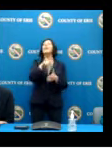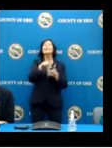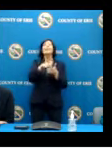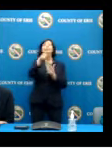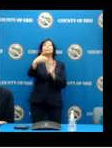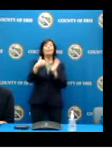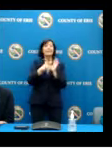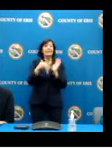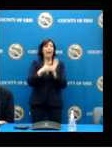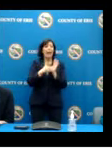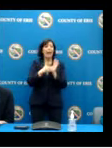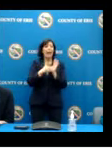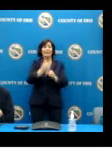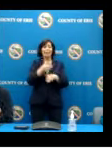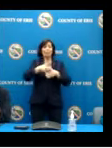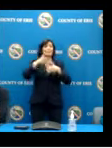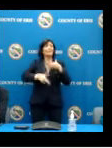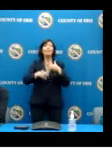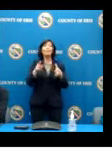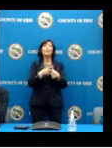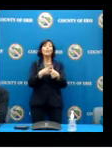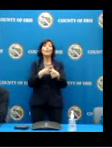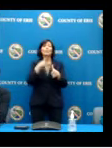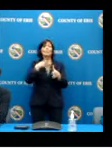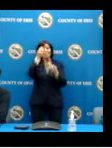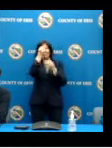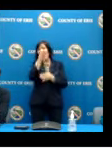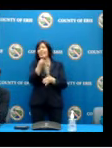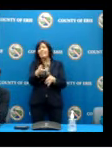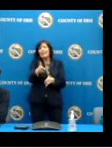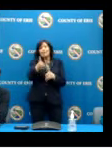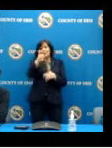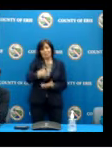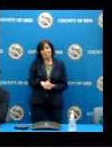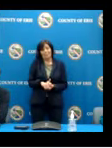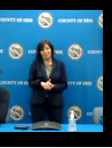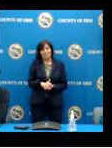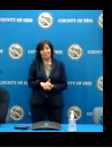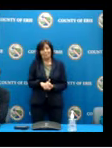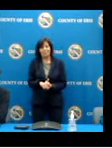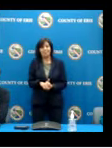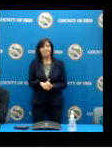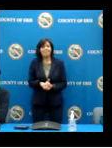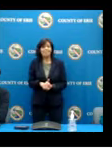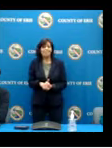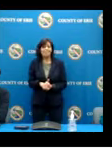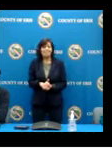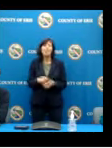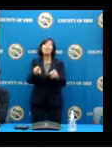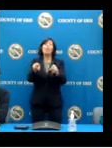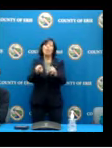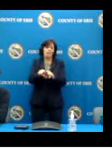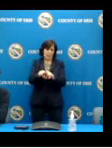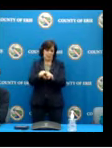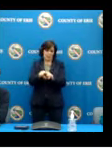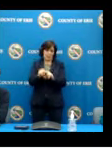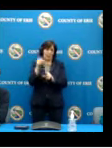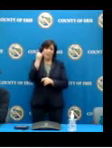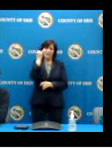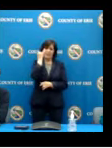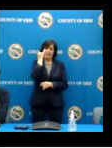they get the results first, and they can give them to you, so you may get the results faster that way. Also, if